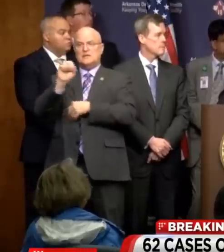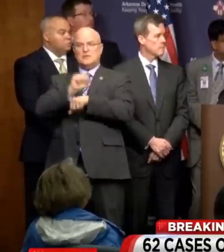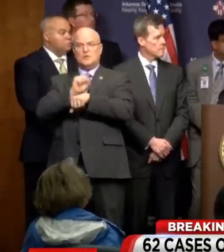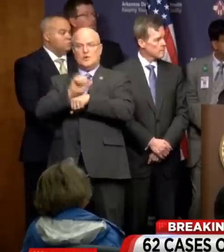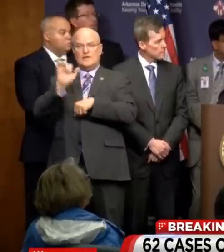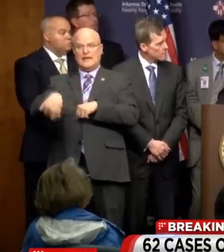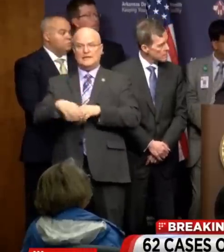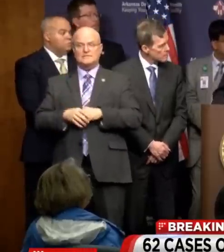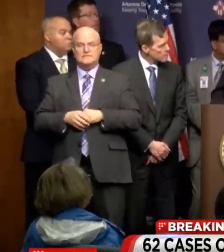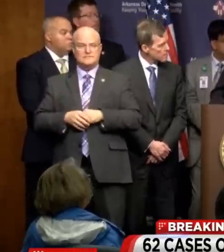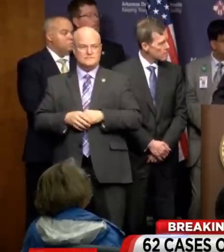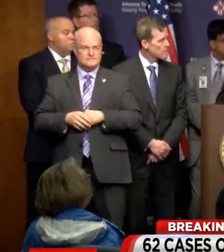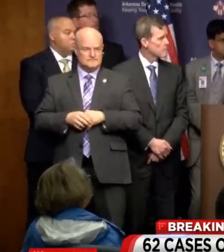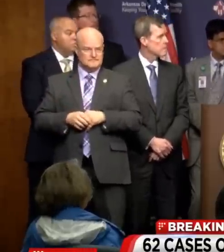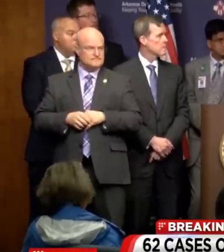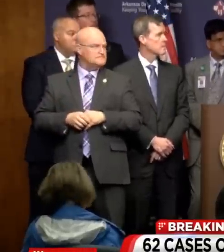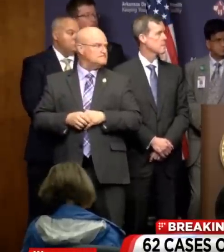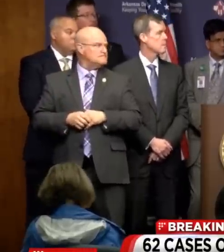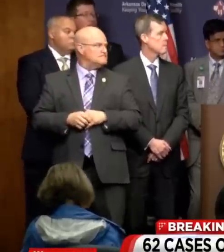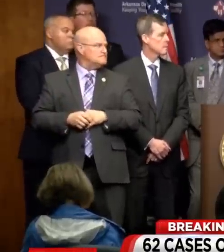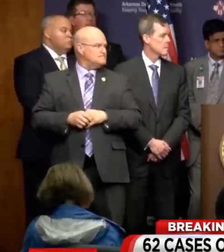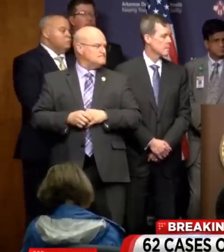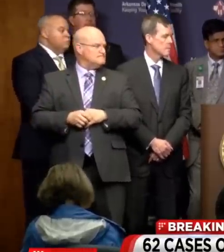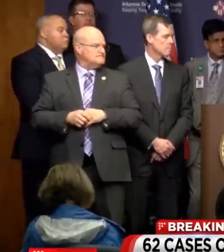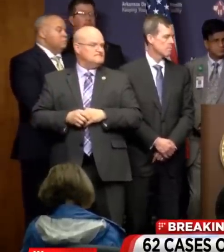in that way? Do you want to answer that? Sure.